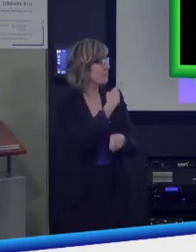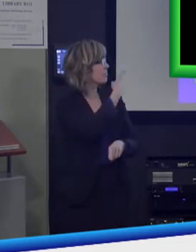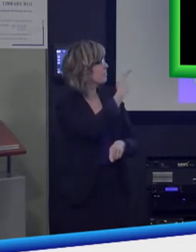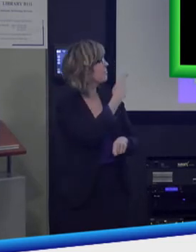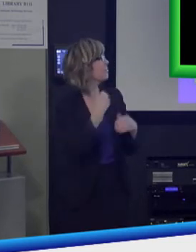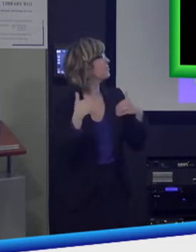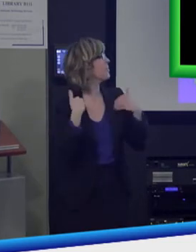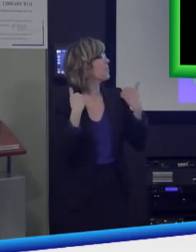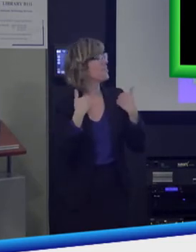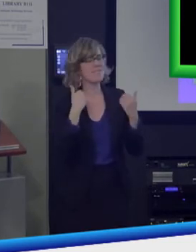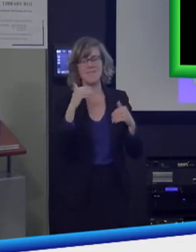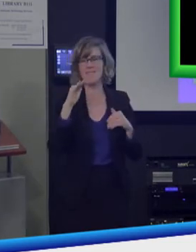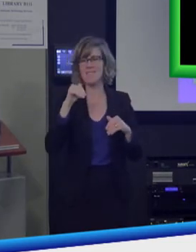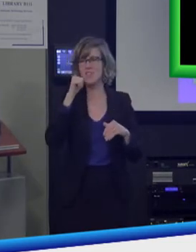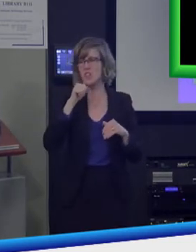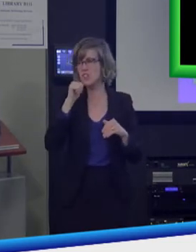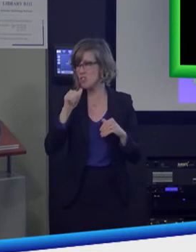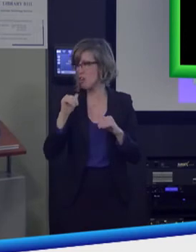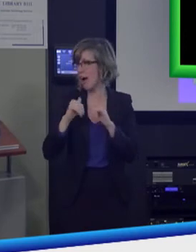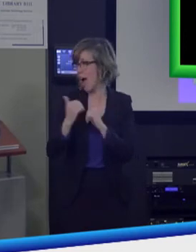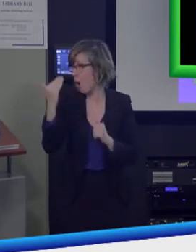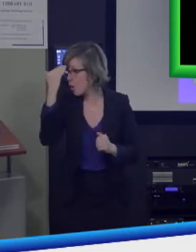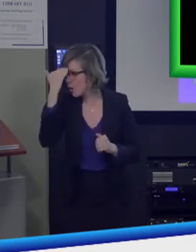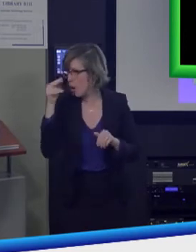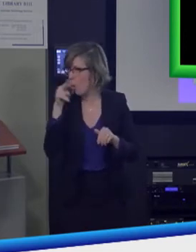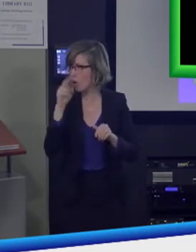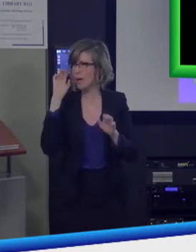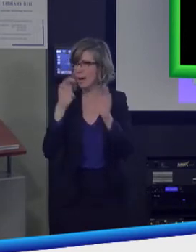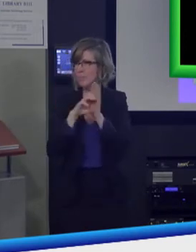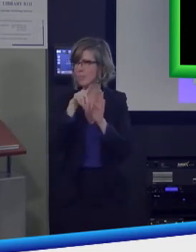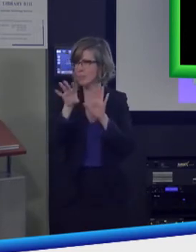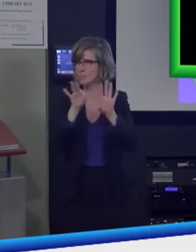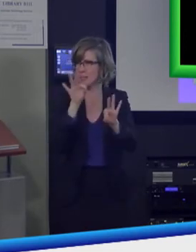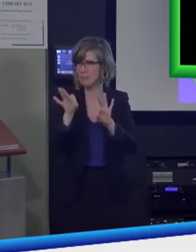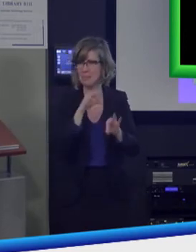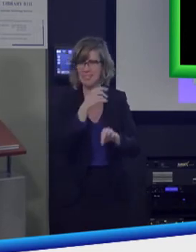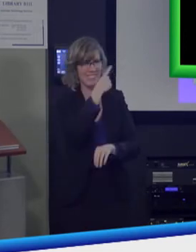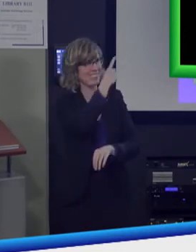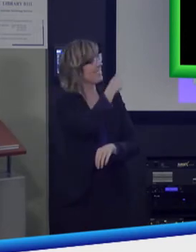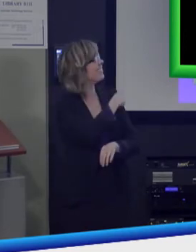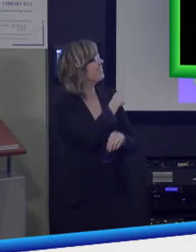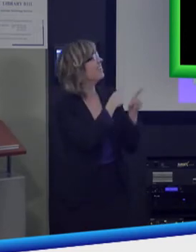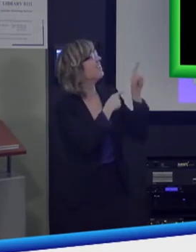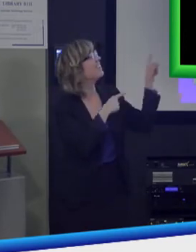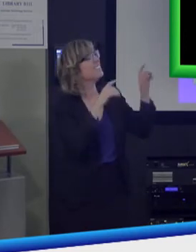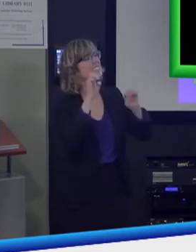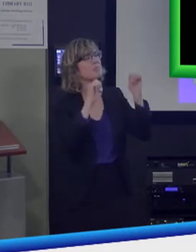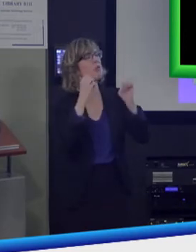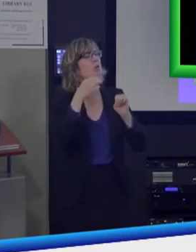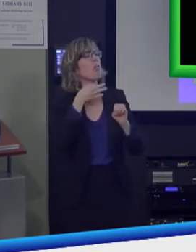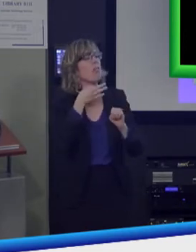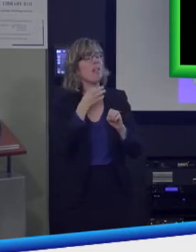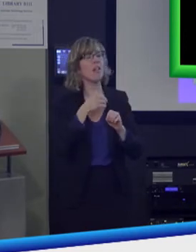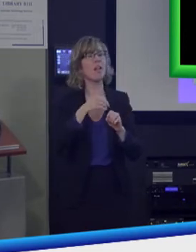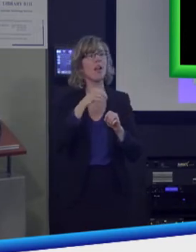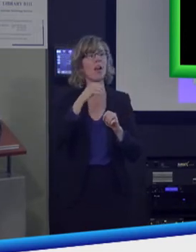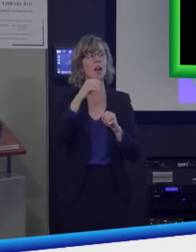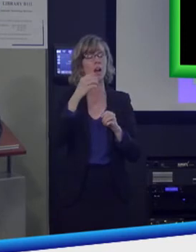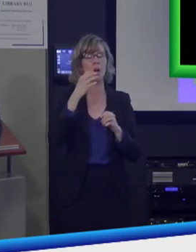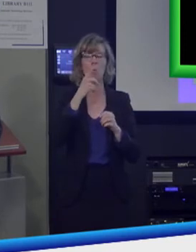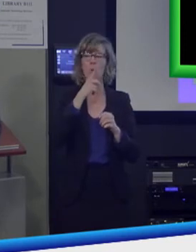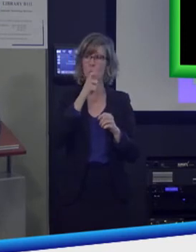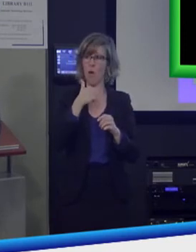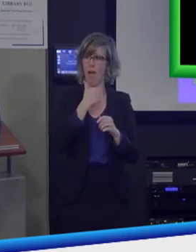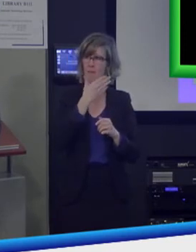young woman, as you might guess, because of the items on the list, on the memory list. She wants to know whether boys or girls have better memories, and